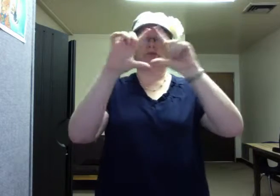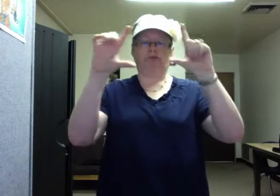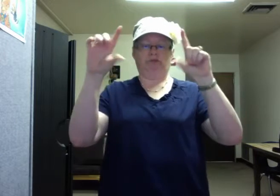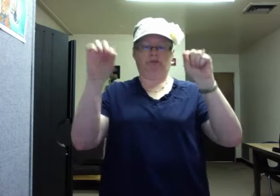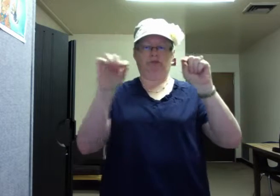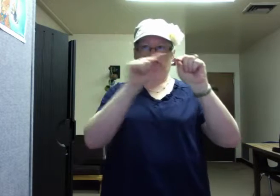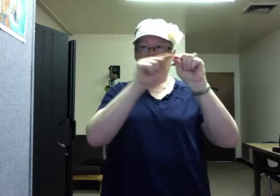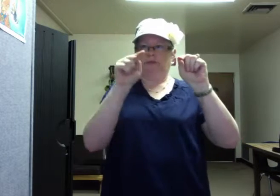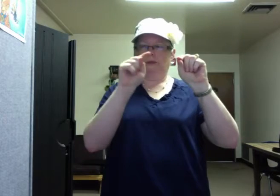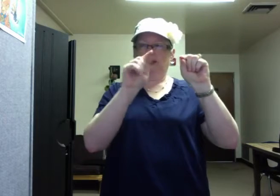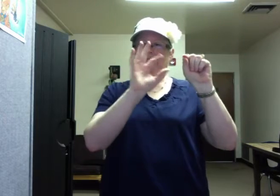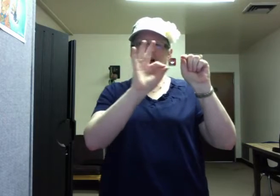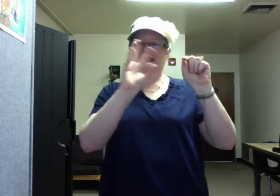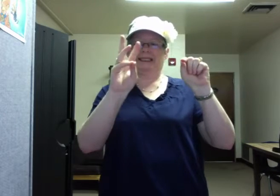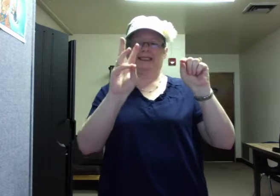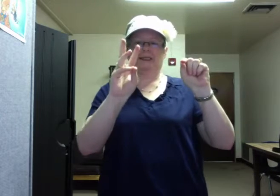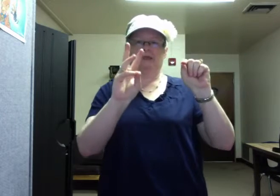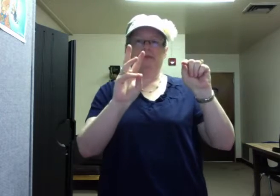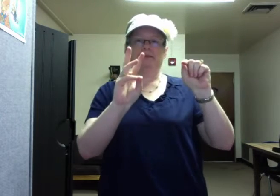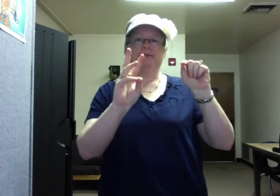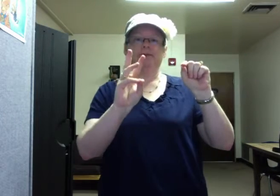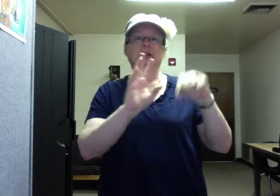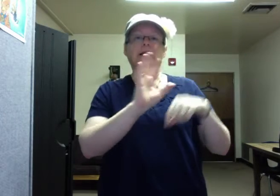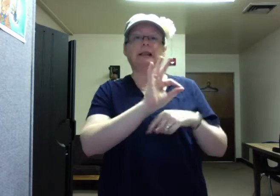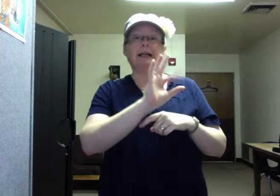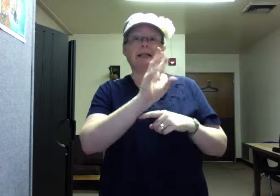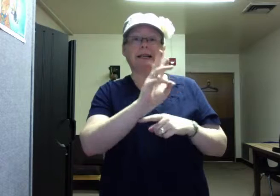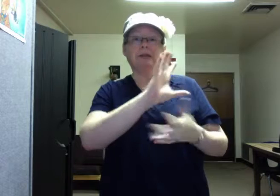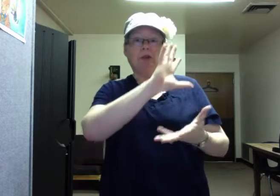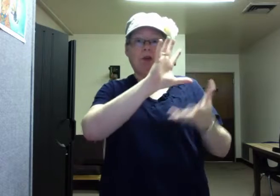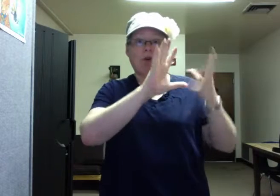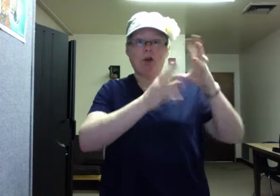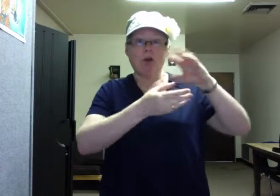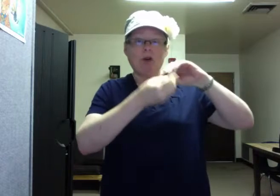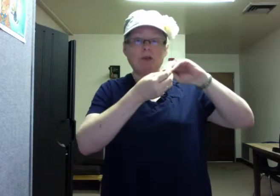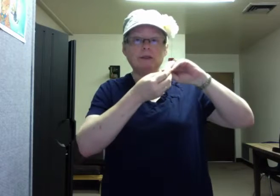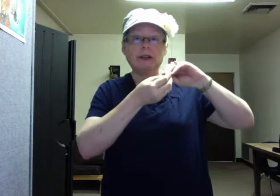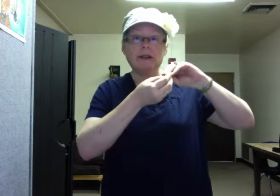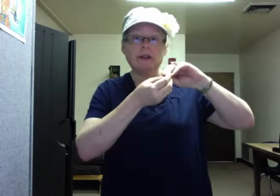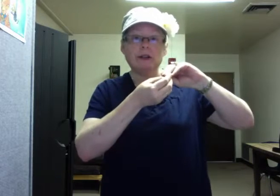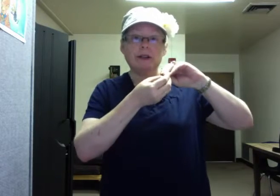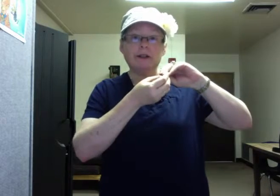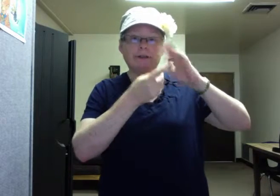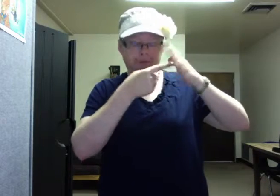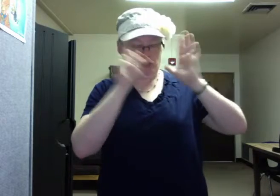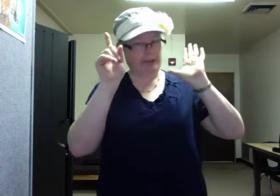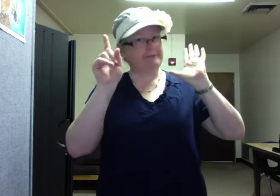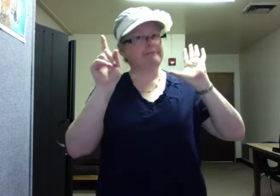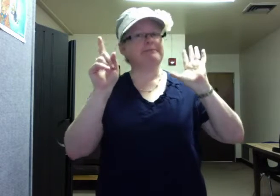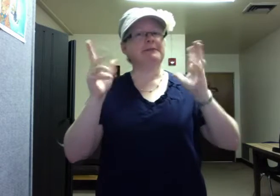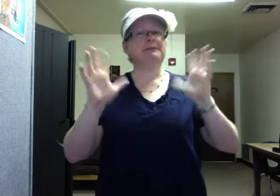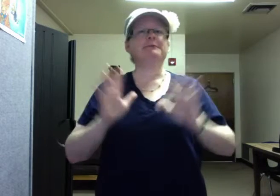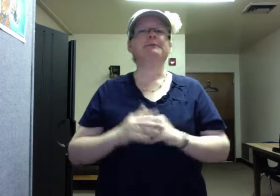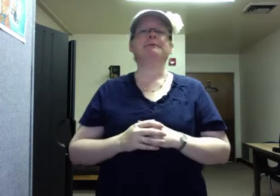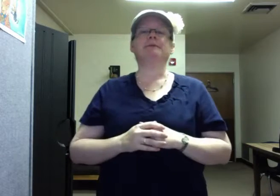96 DVDs. So 96 total DVDs, 96 DVDs, check. Now,